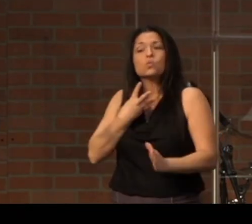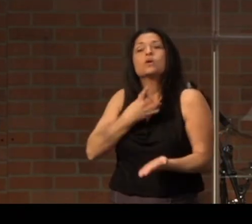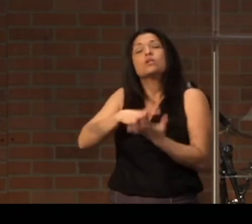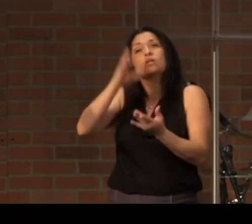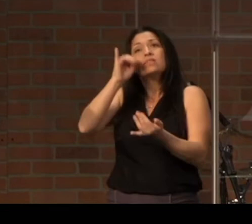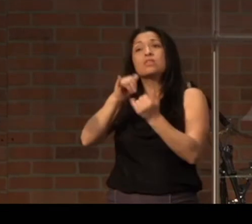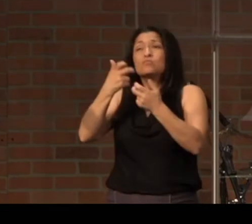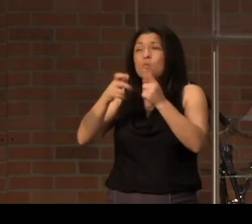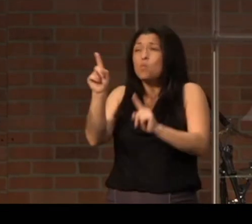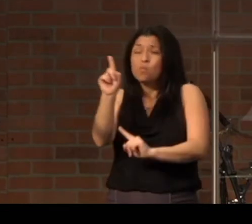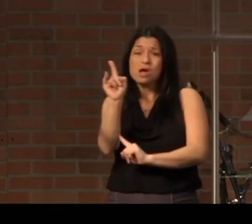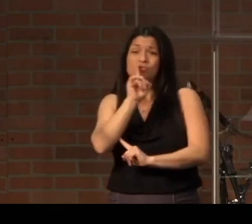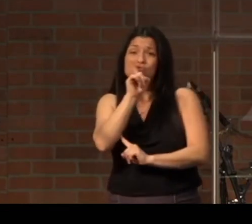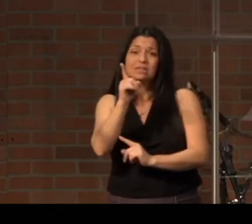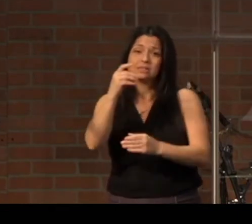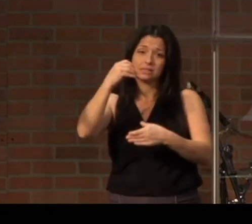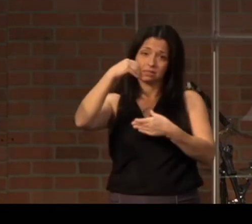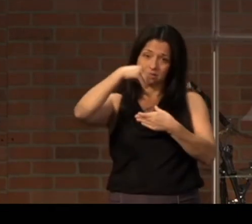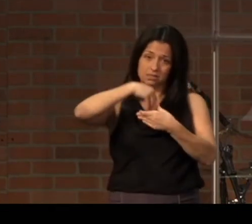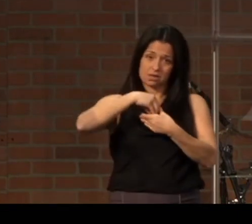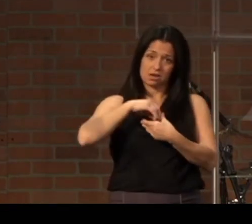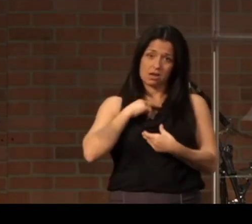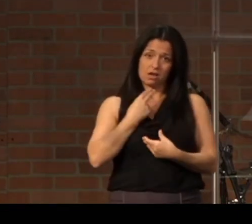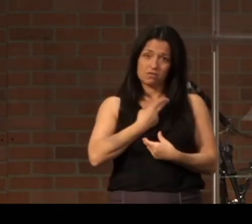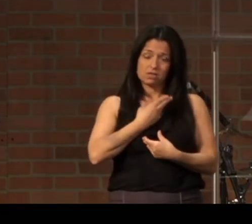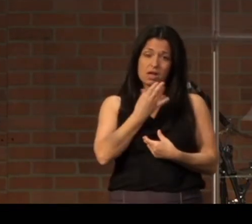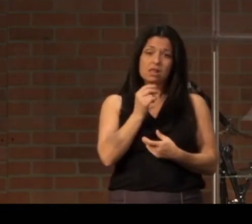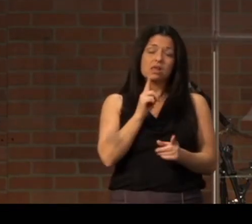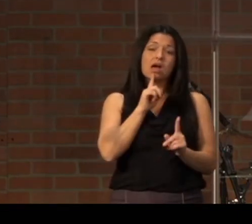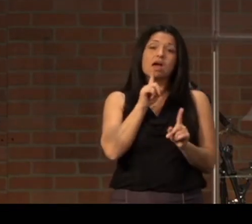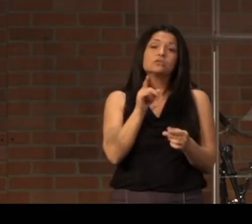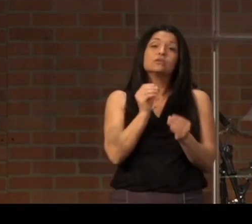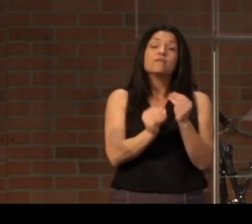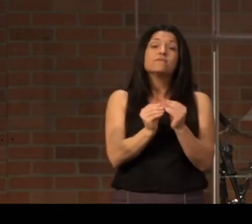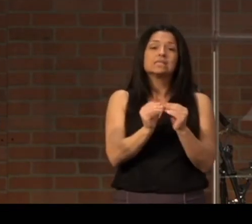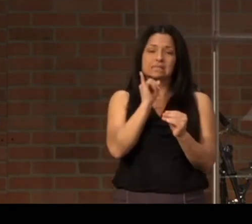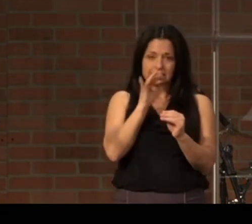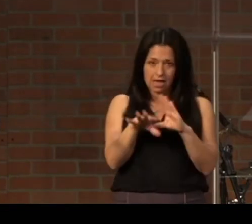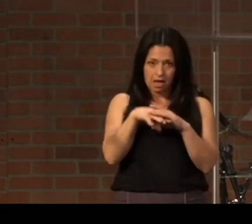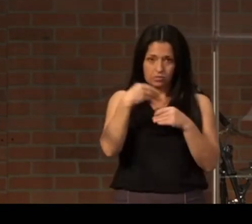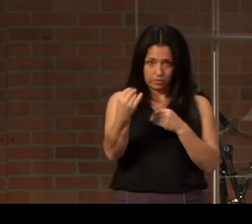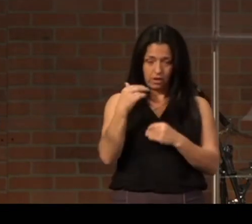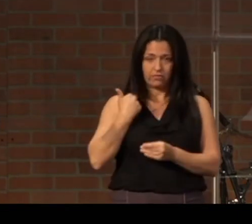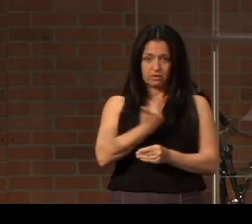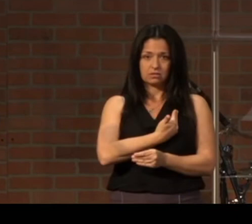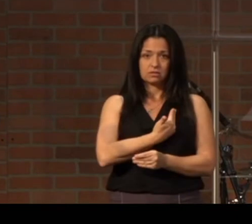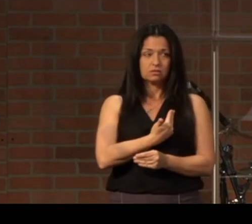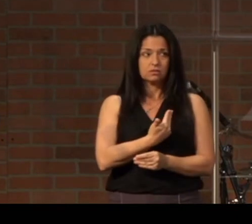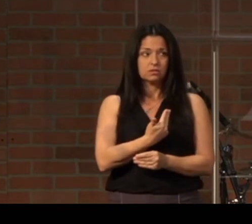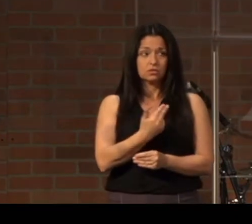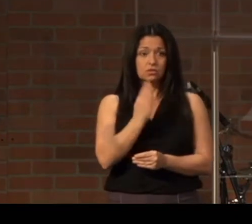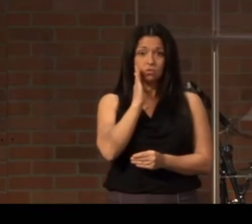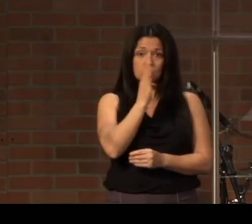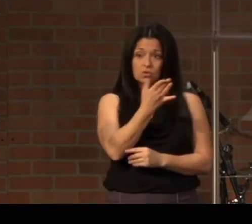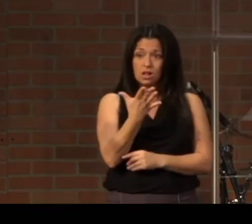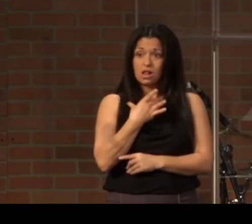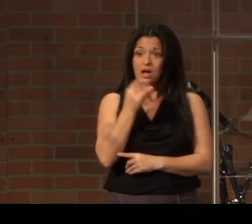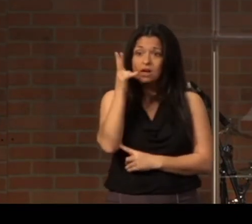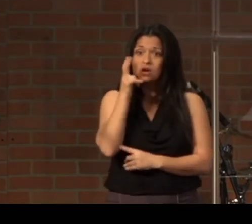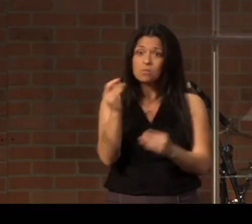is inside of us and the solution is outside of us. Would you like to hear